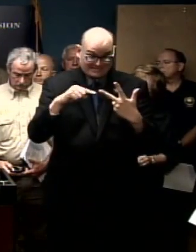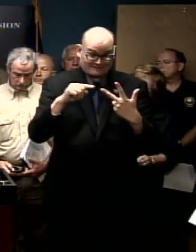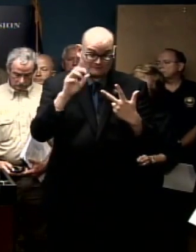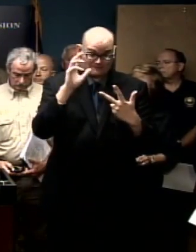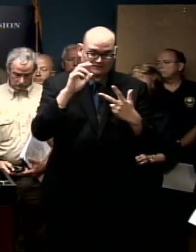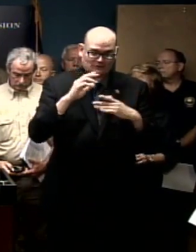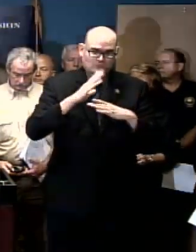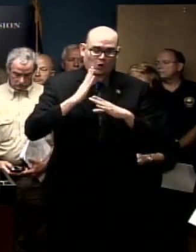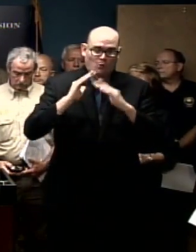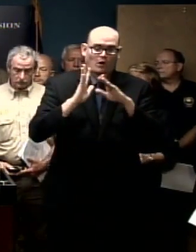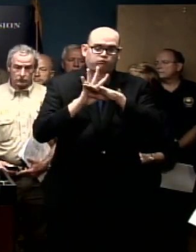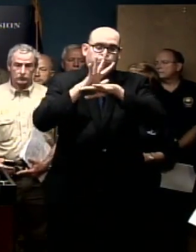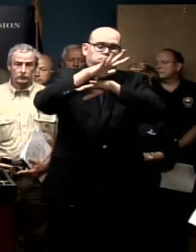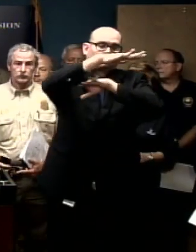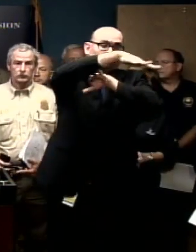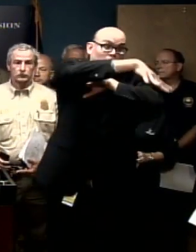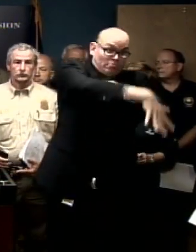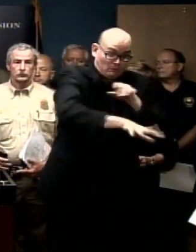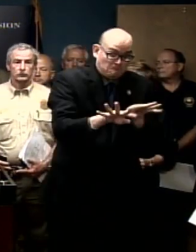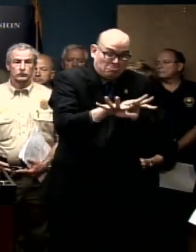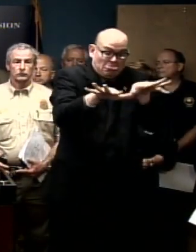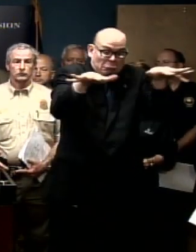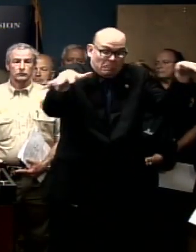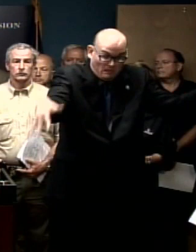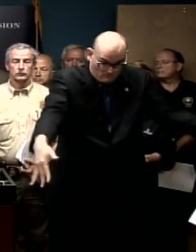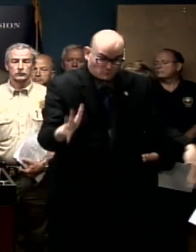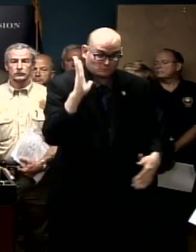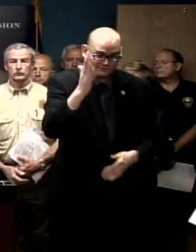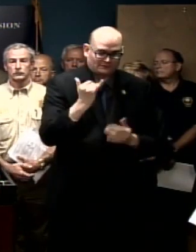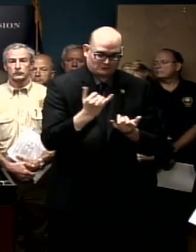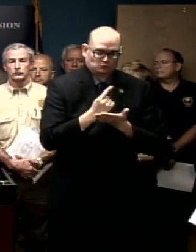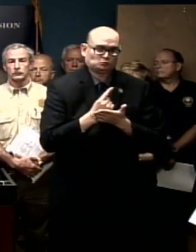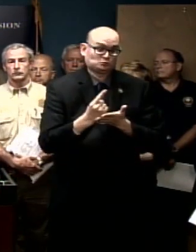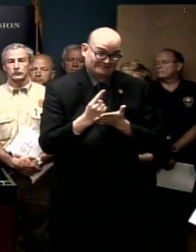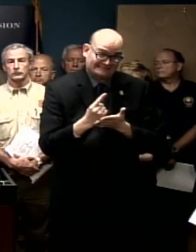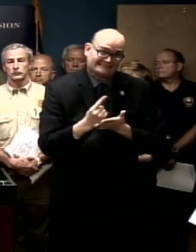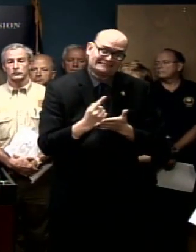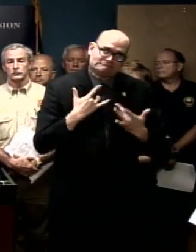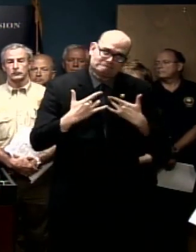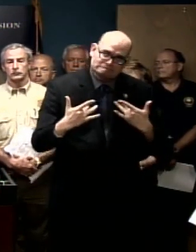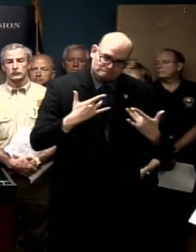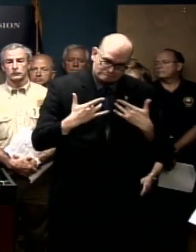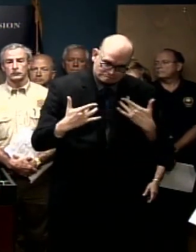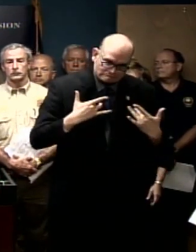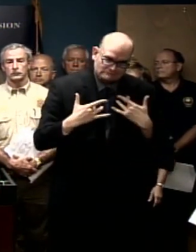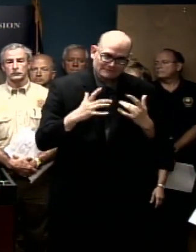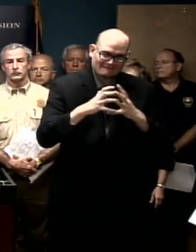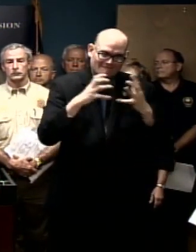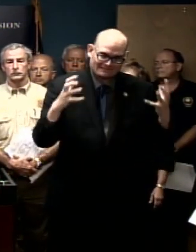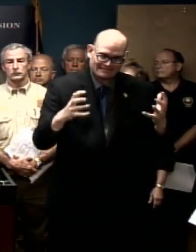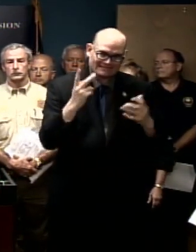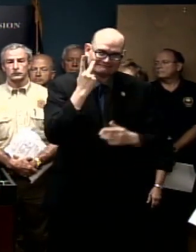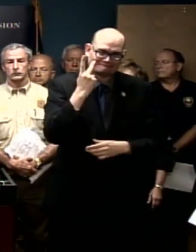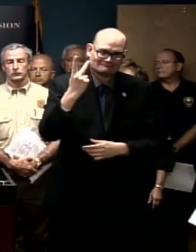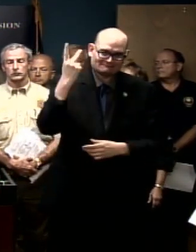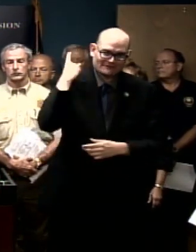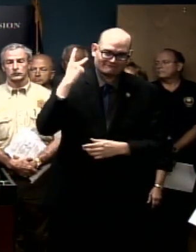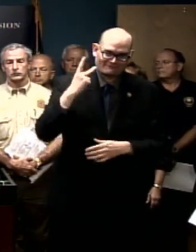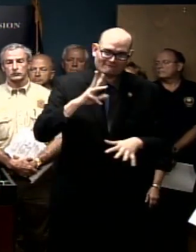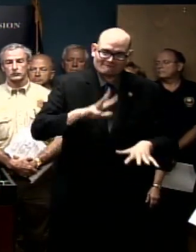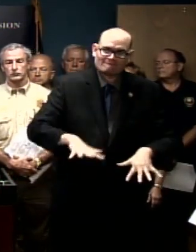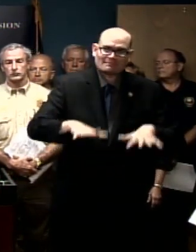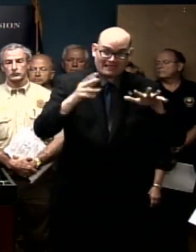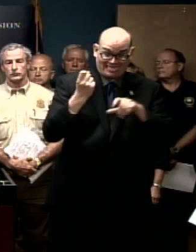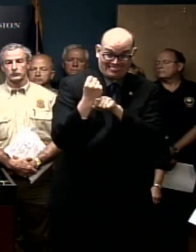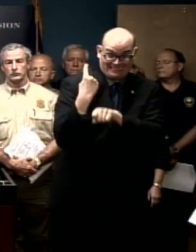be an ongoing issue that we're going to look at, and that takes us back to kind of flood conversations that we had last year. So